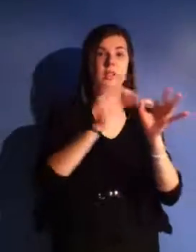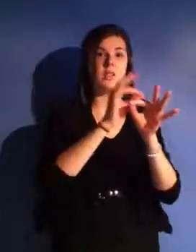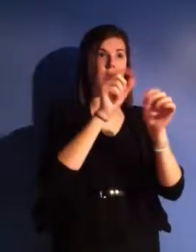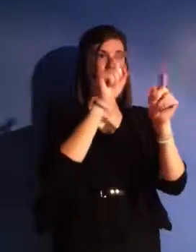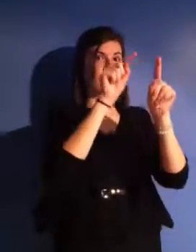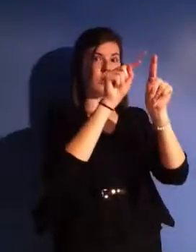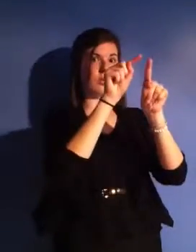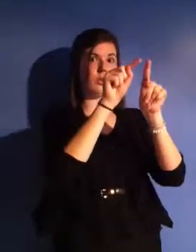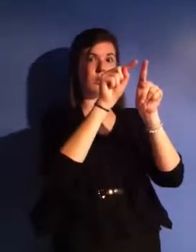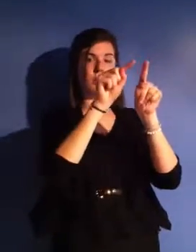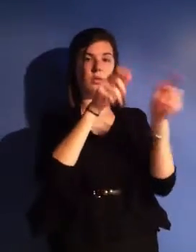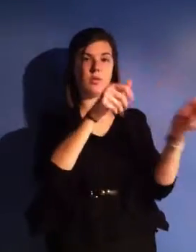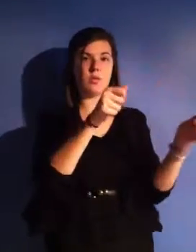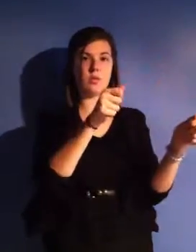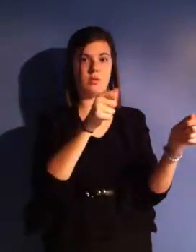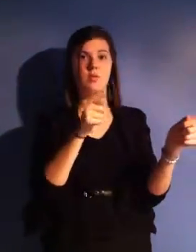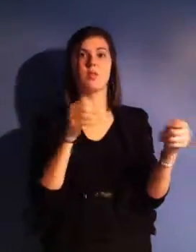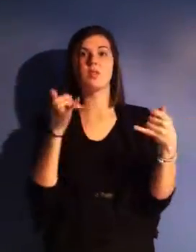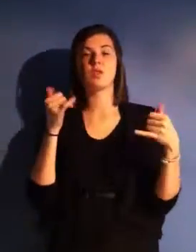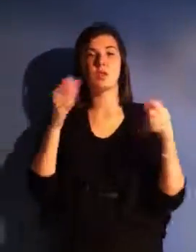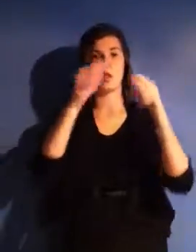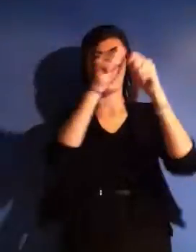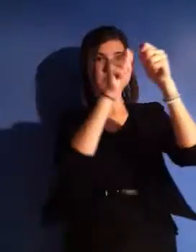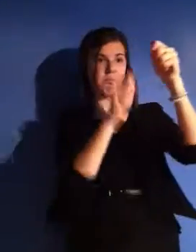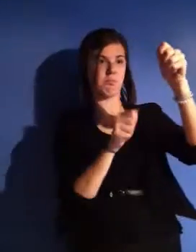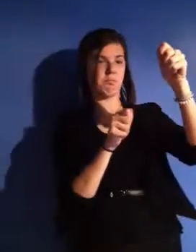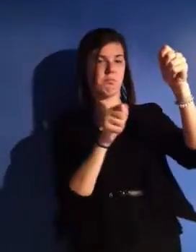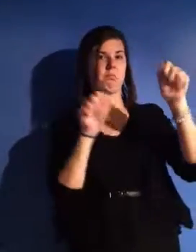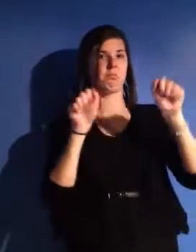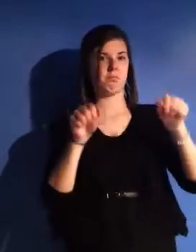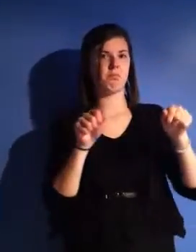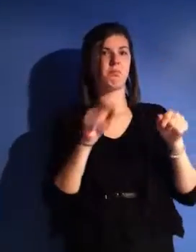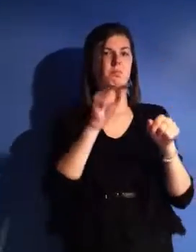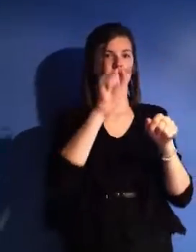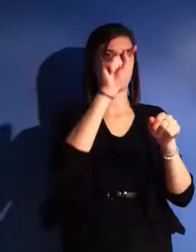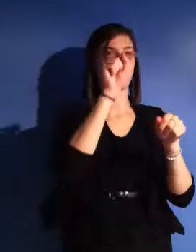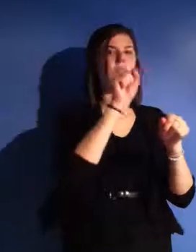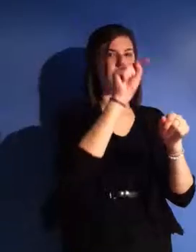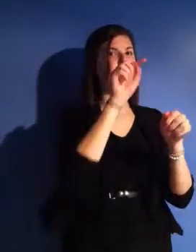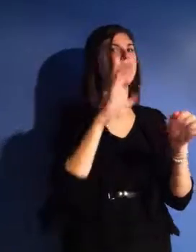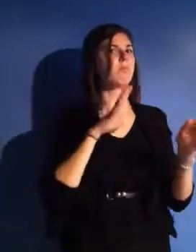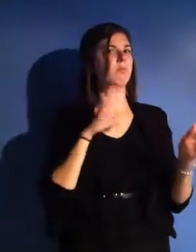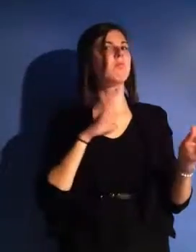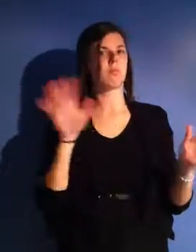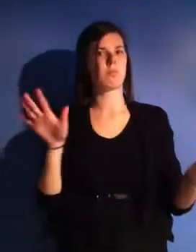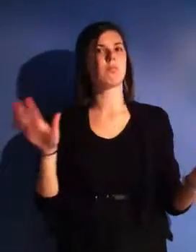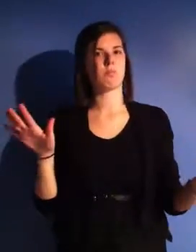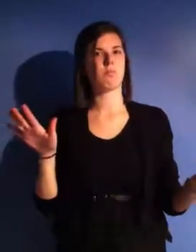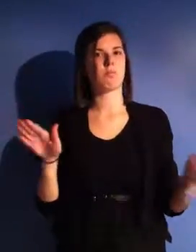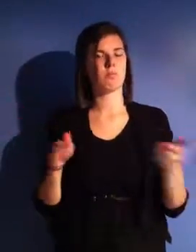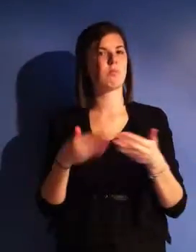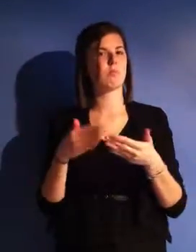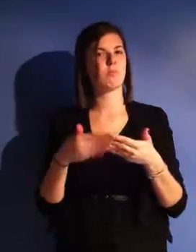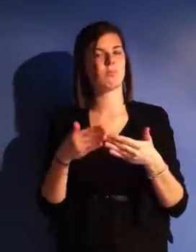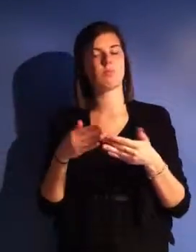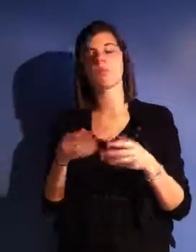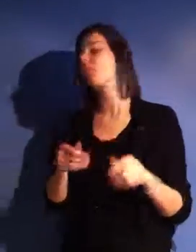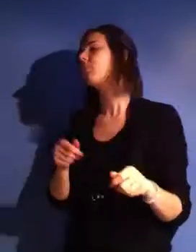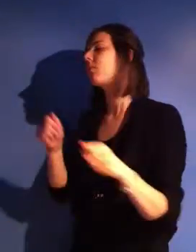now that you've got the zipper pulled down, you can get your needle to go through on both sides. That's basically